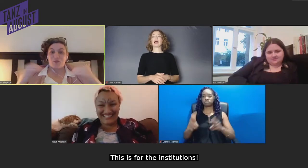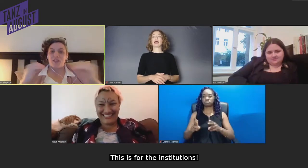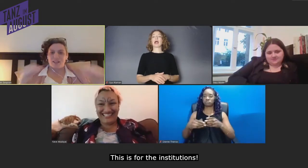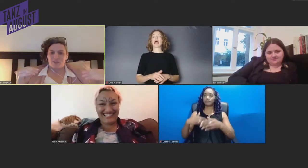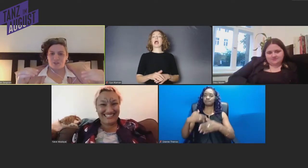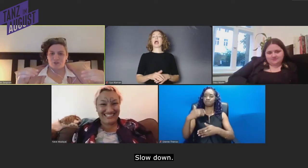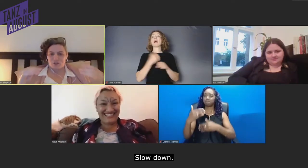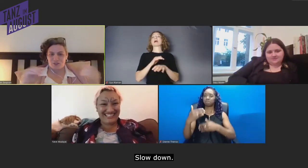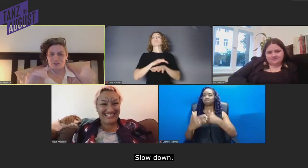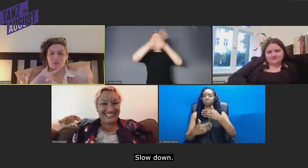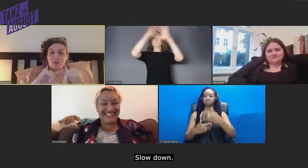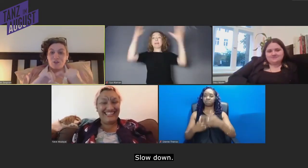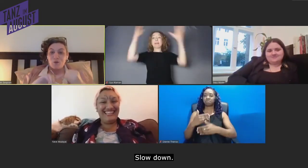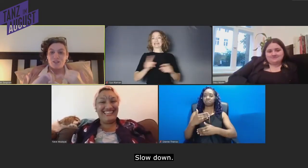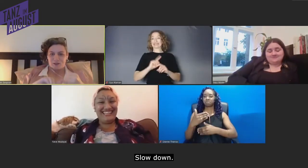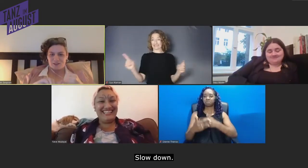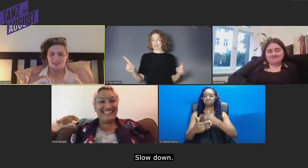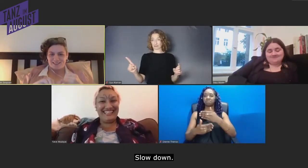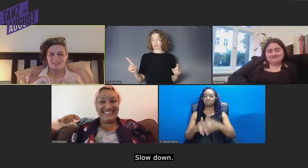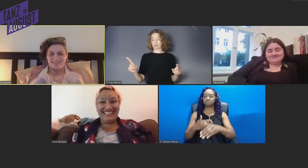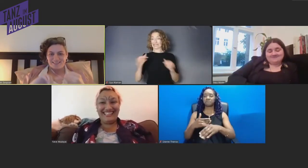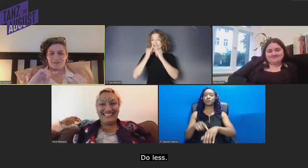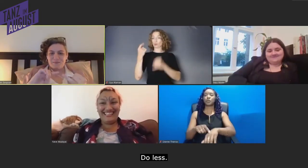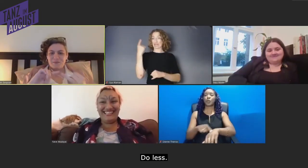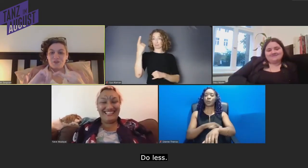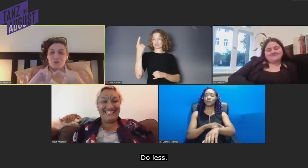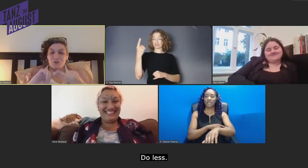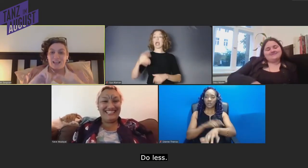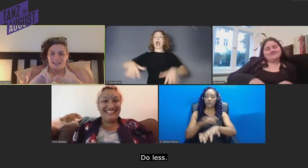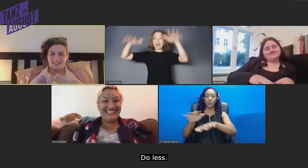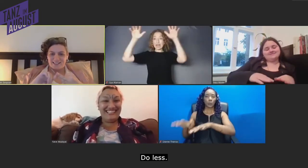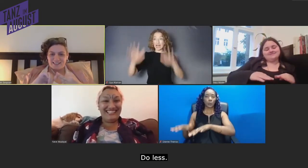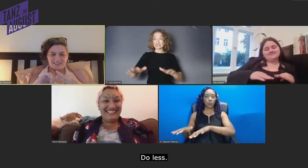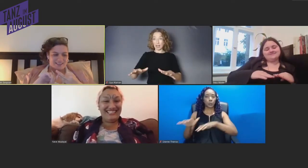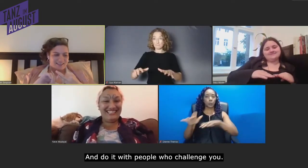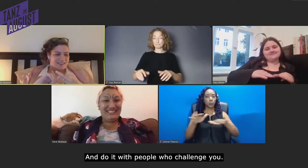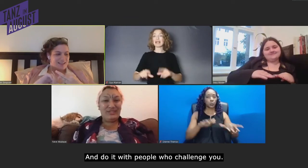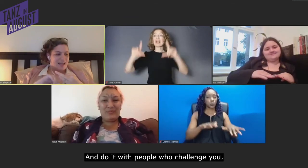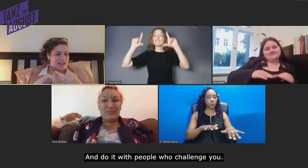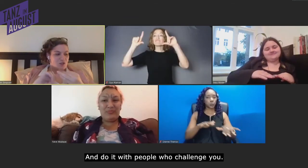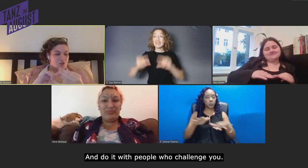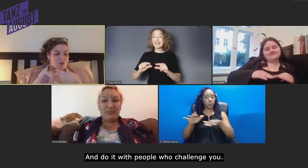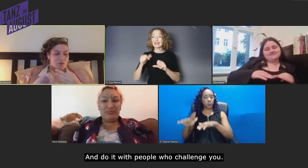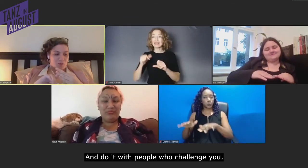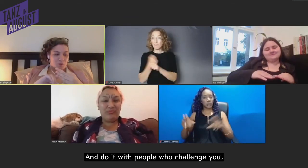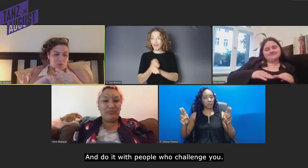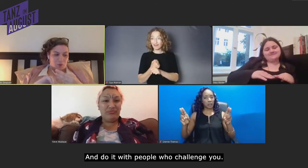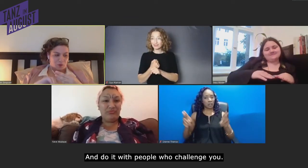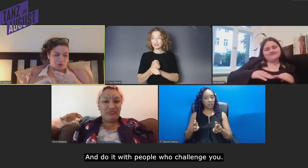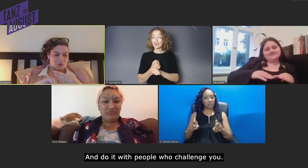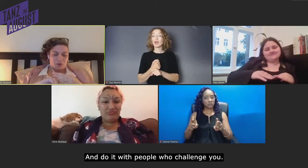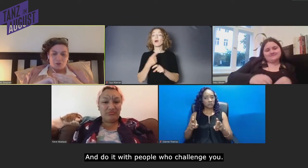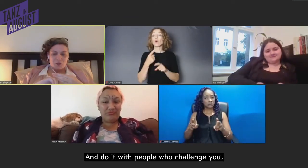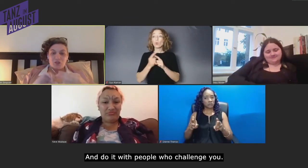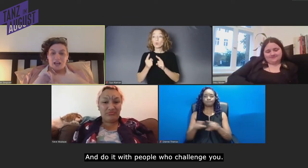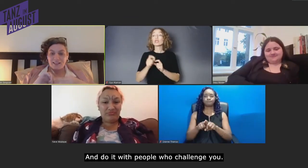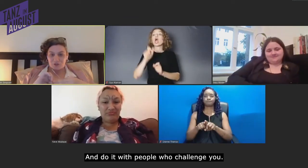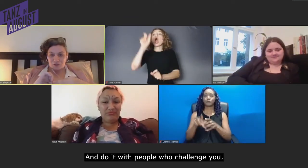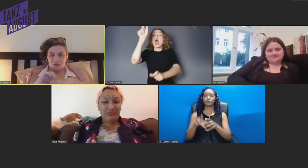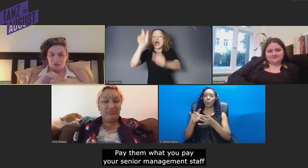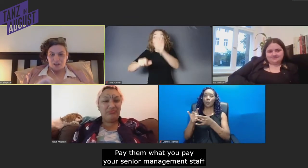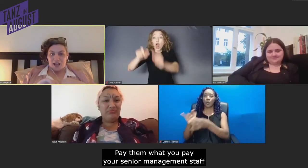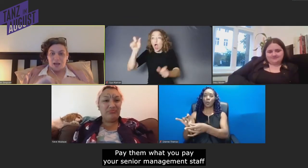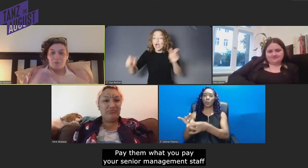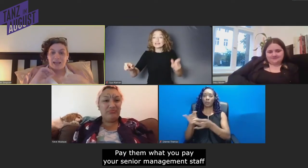for the institutions. Slow down. Do less. And do it with people who challenge